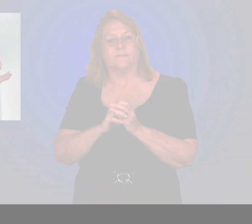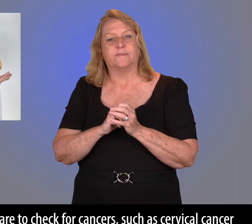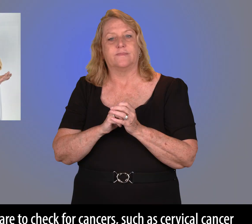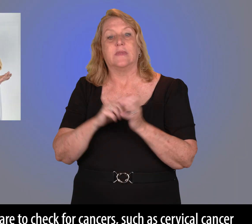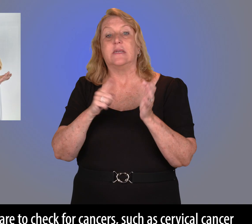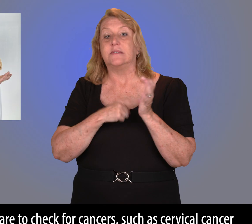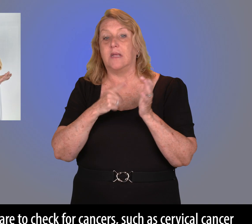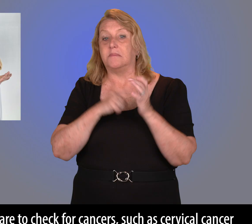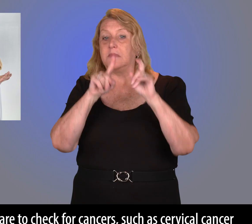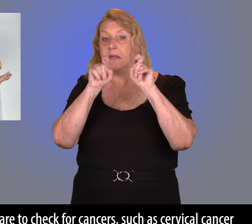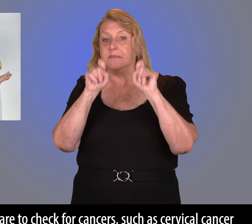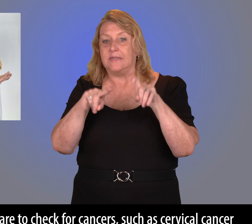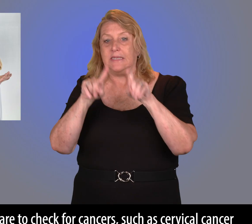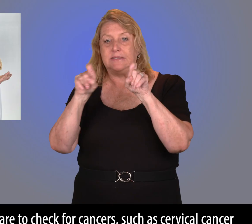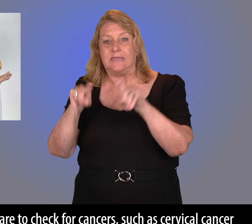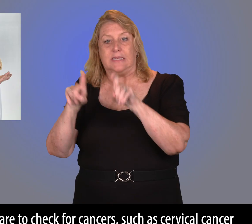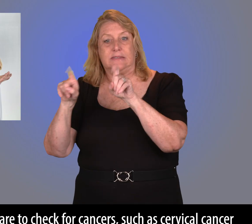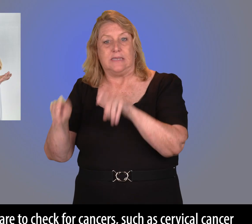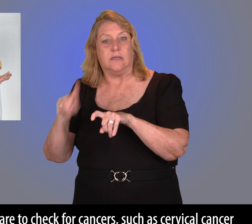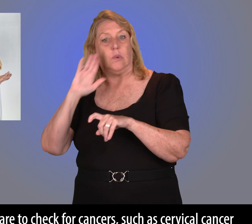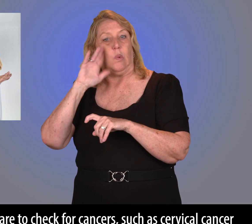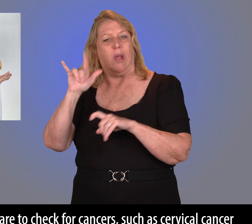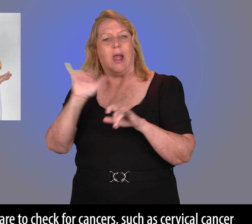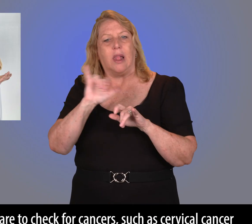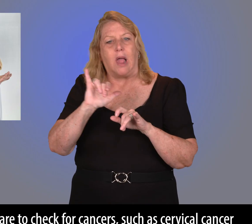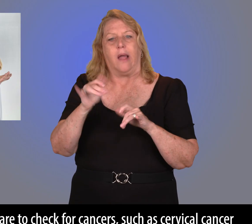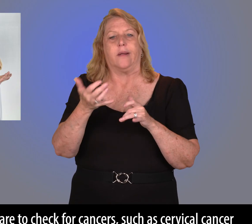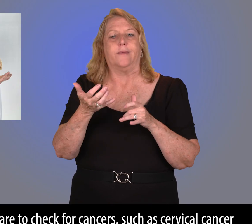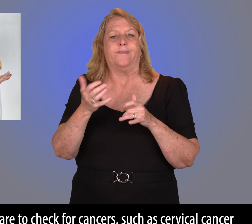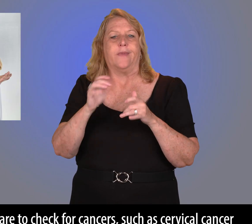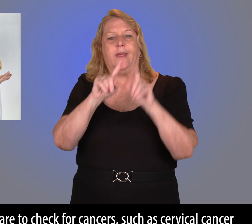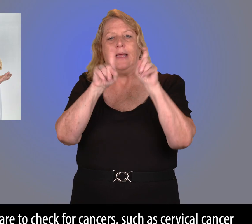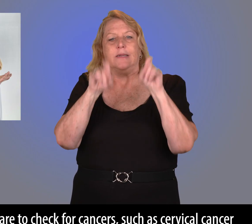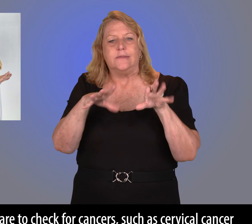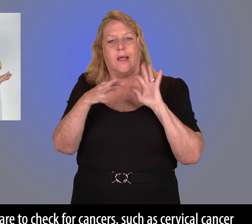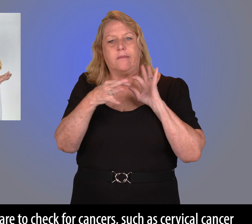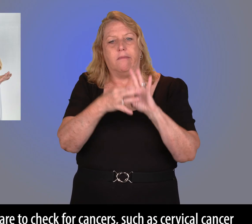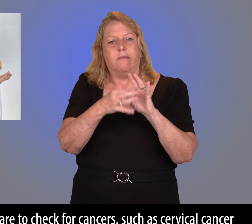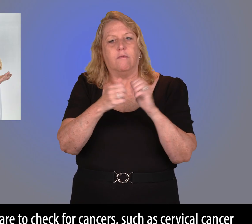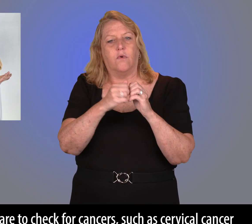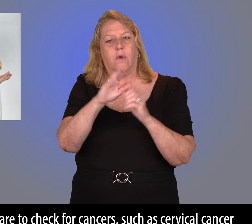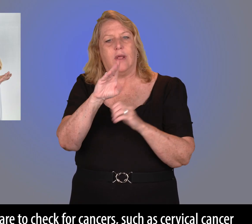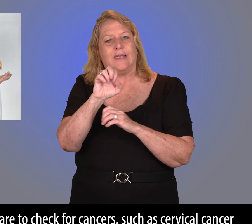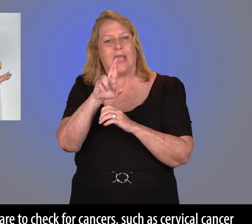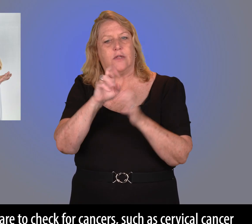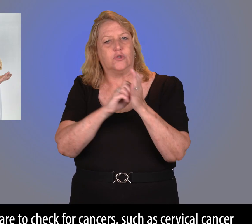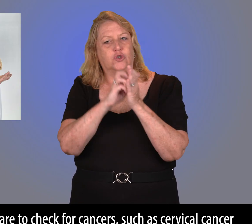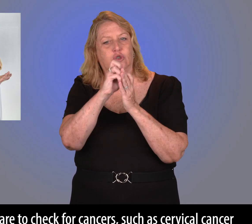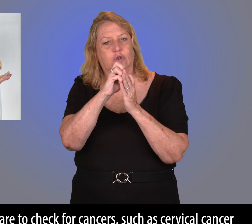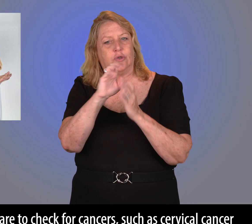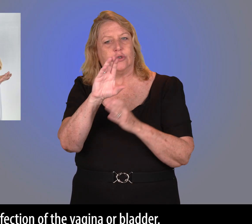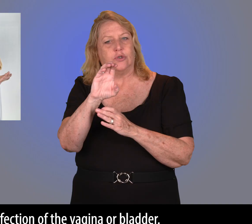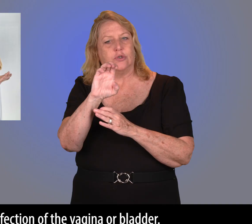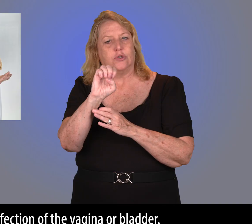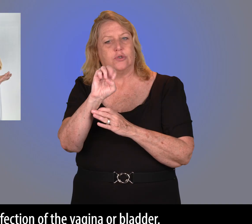Some of the tests they do are to check for cancers, such as cervical cancer, or for